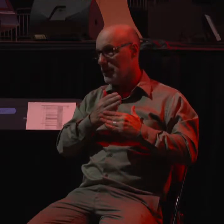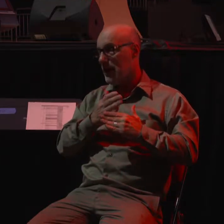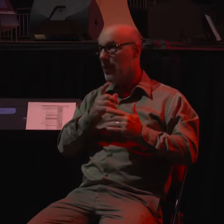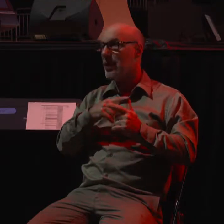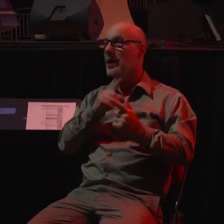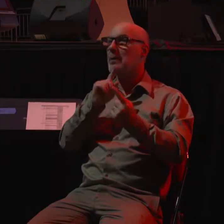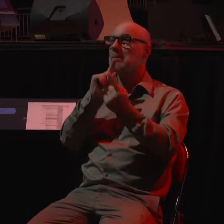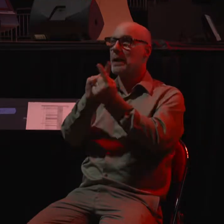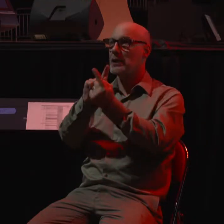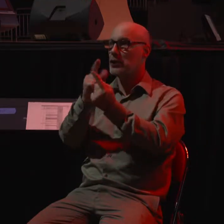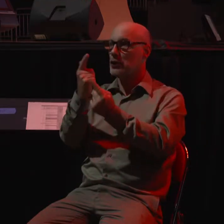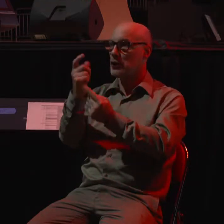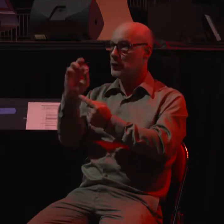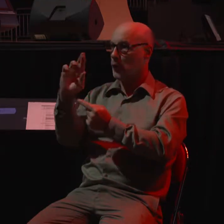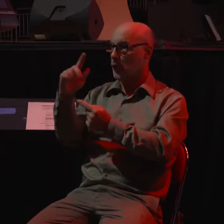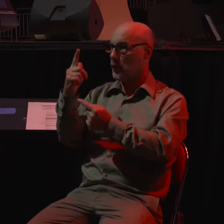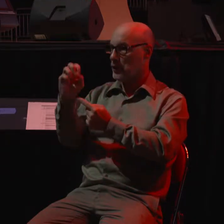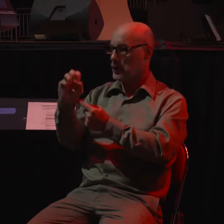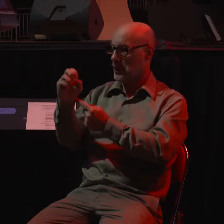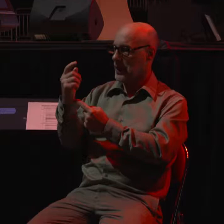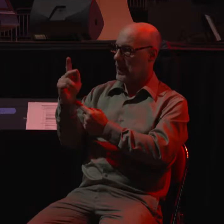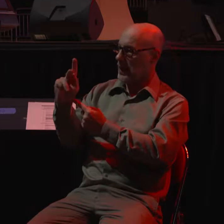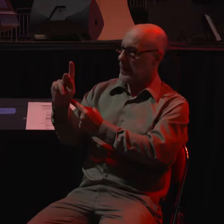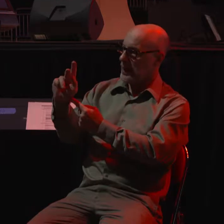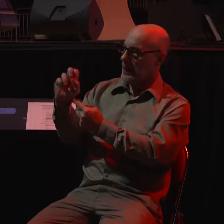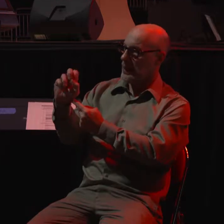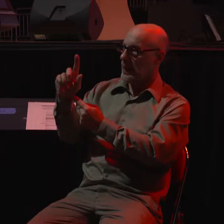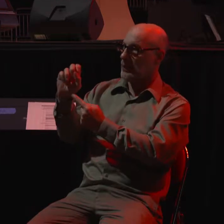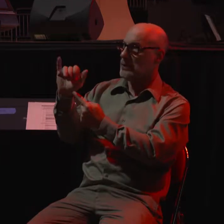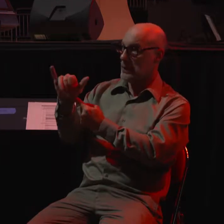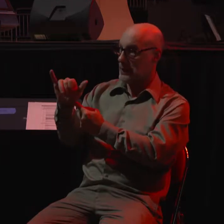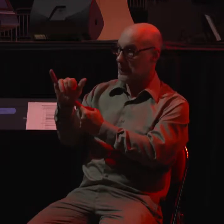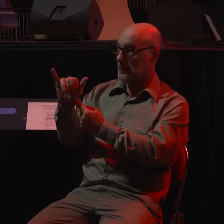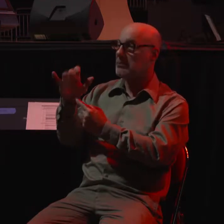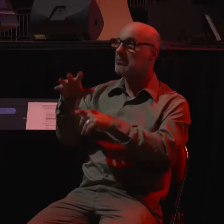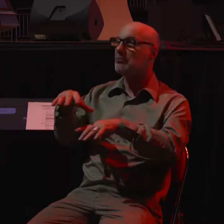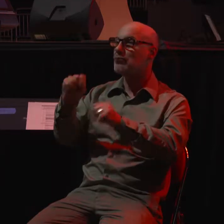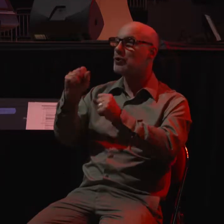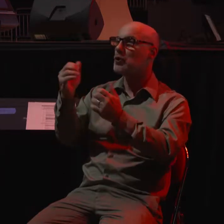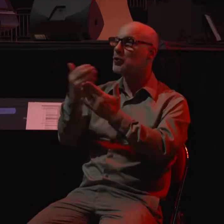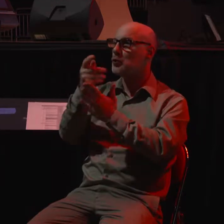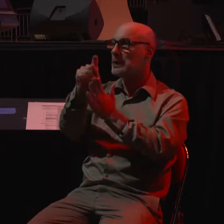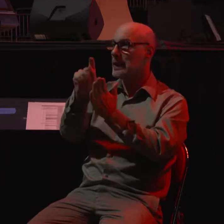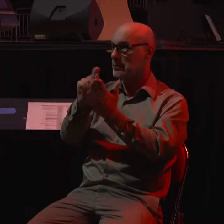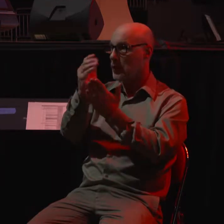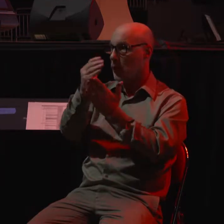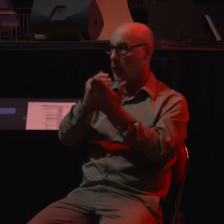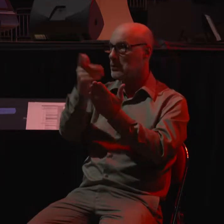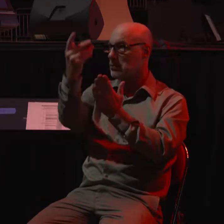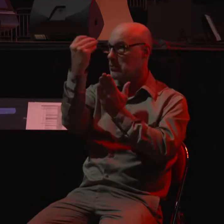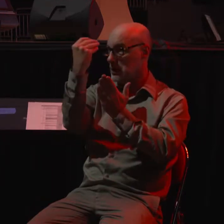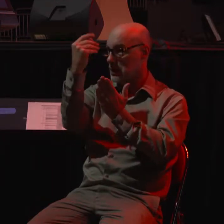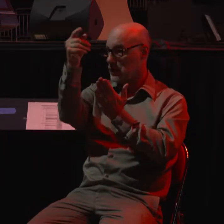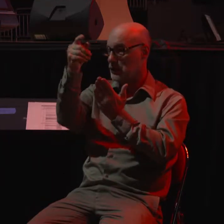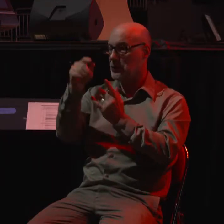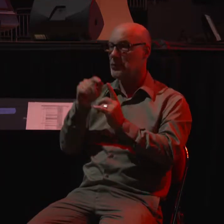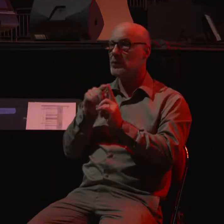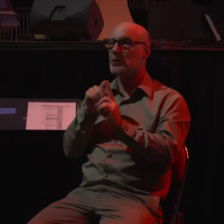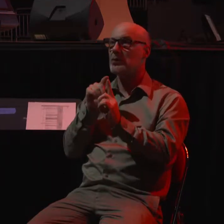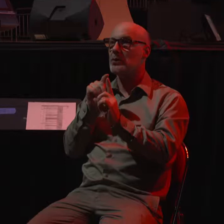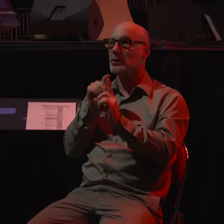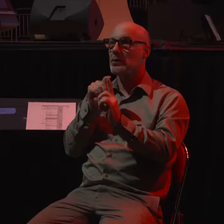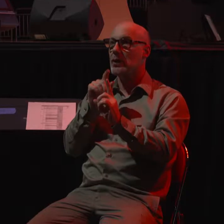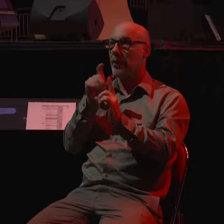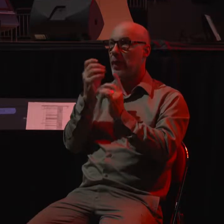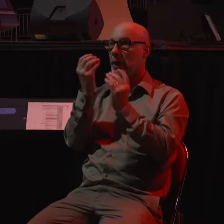George Kelsey, and he took an Intro to the New Testament course under George Kelsey. And it was there that he